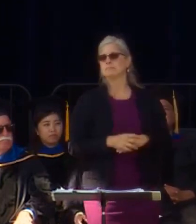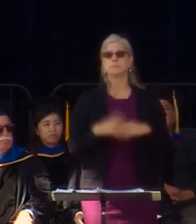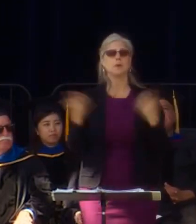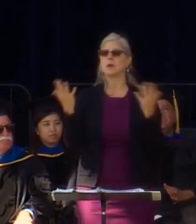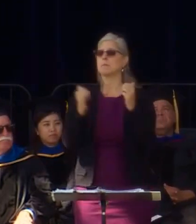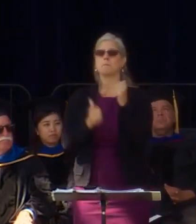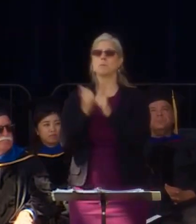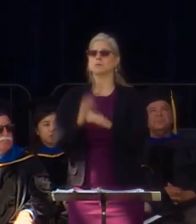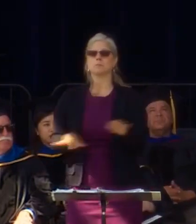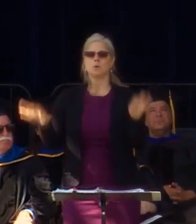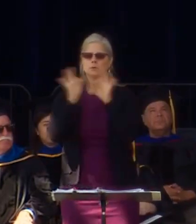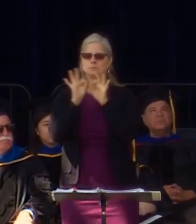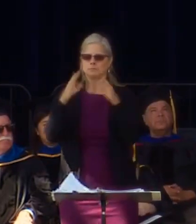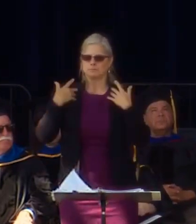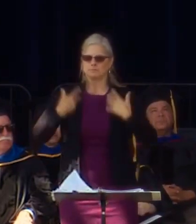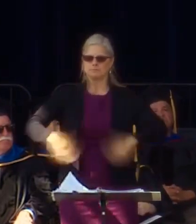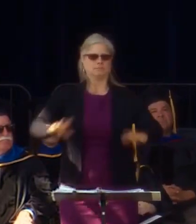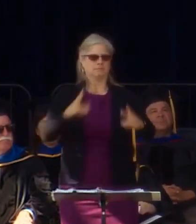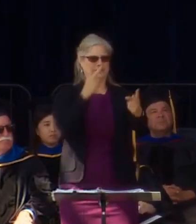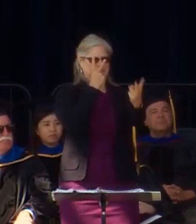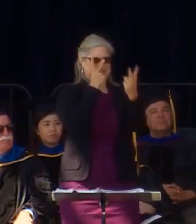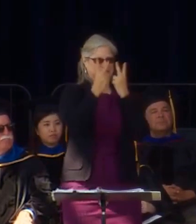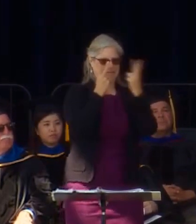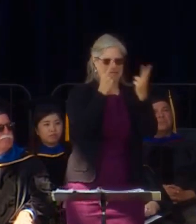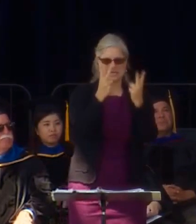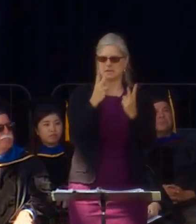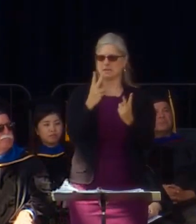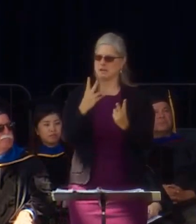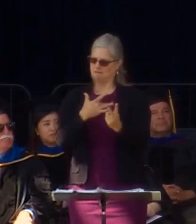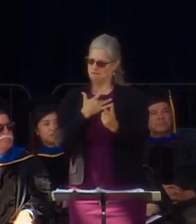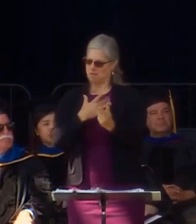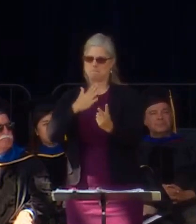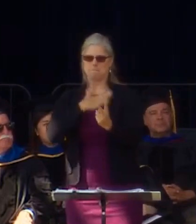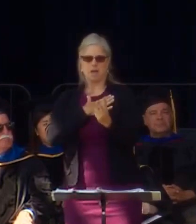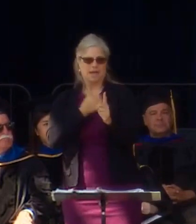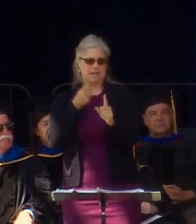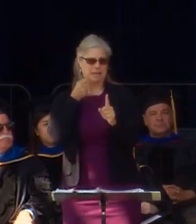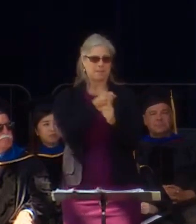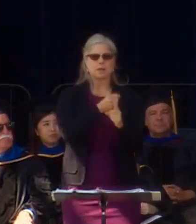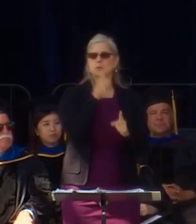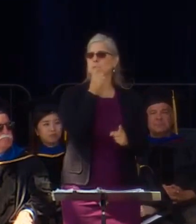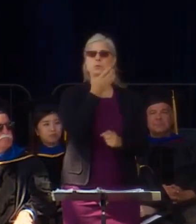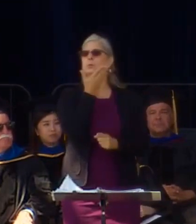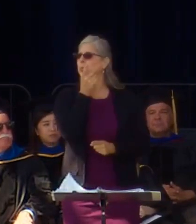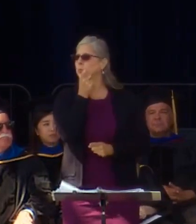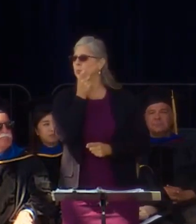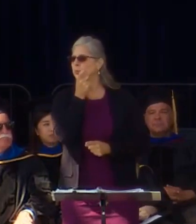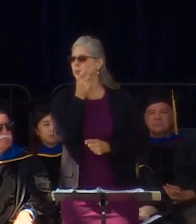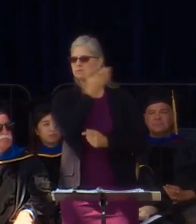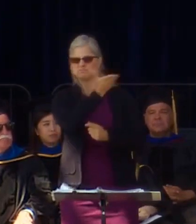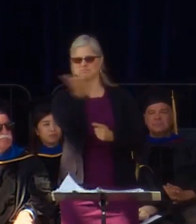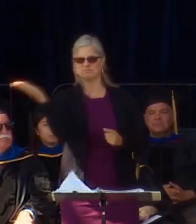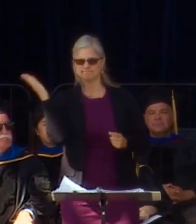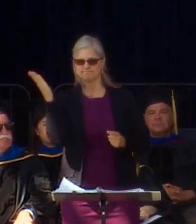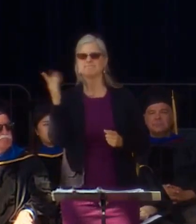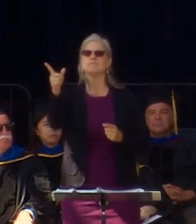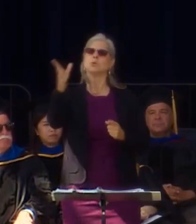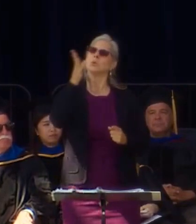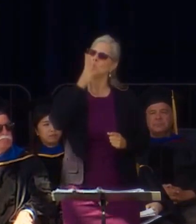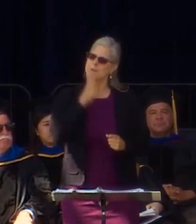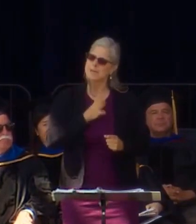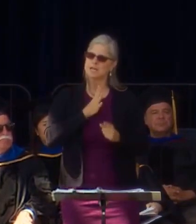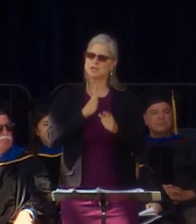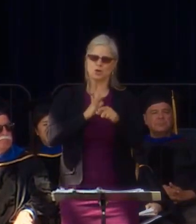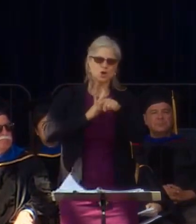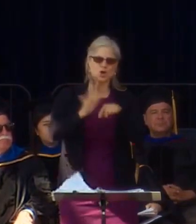importantly, I have seen and felt my impact on young, impressionable women earlier in their